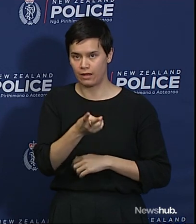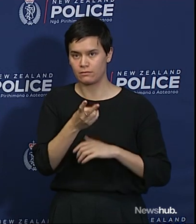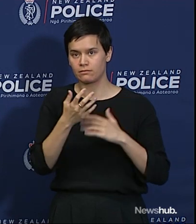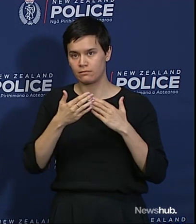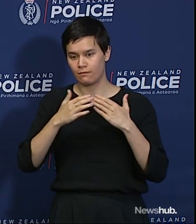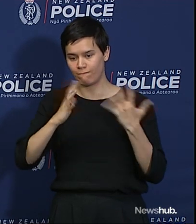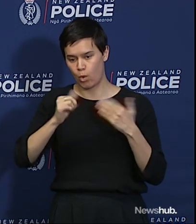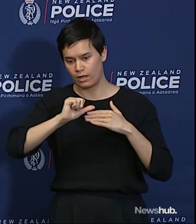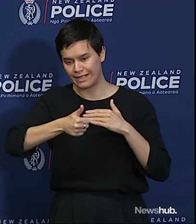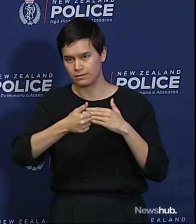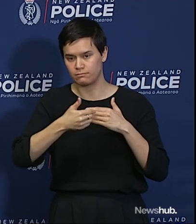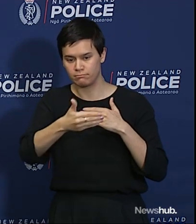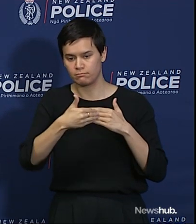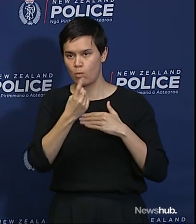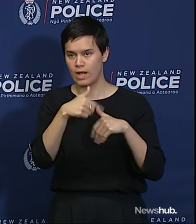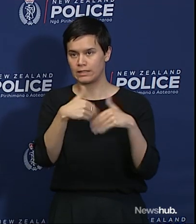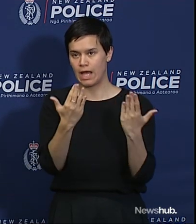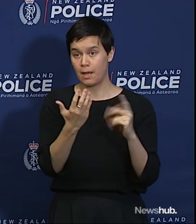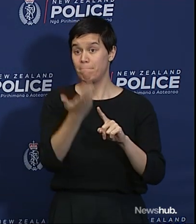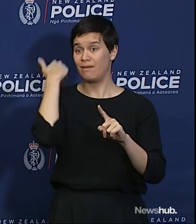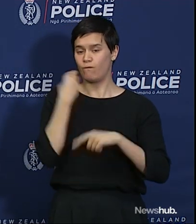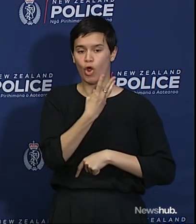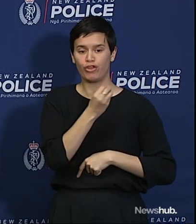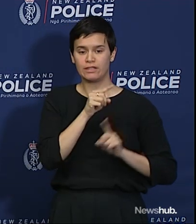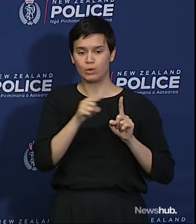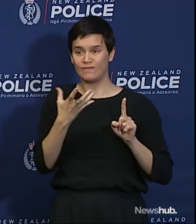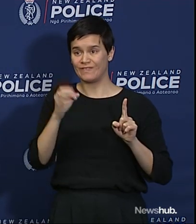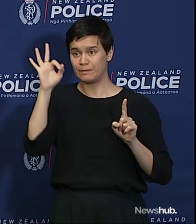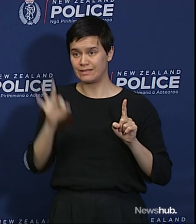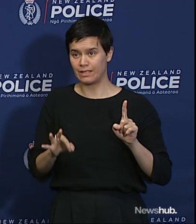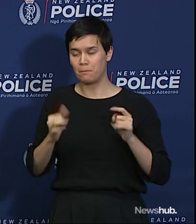hours. That's up slightly from 30 to 50% yesterday,